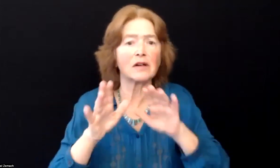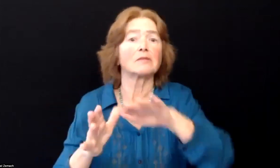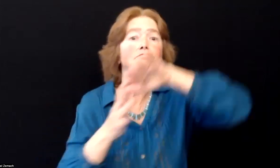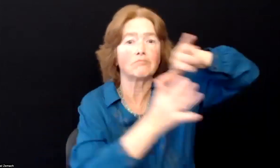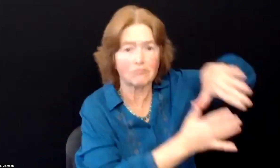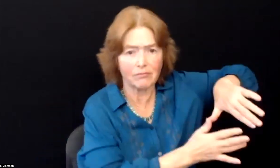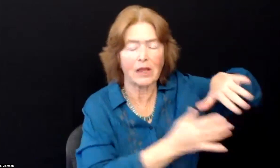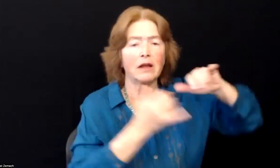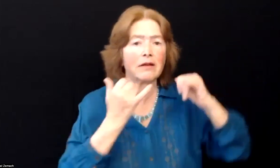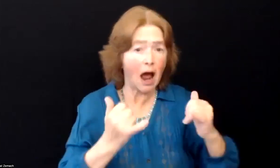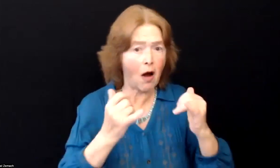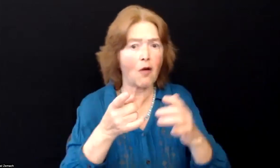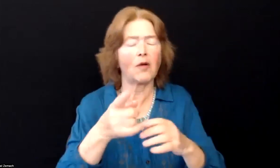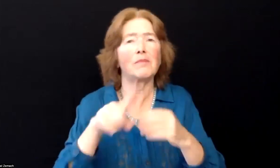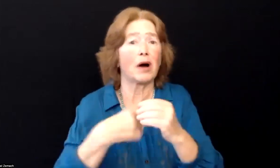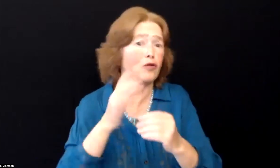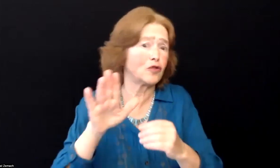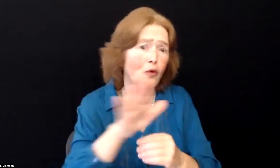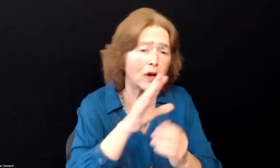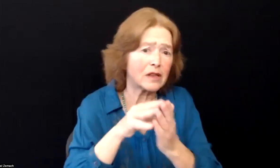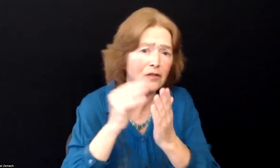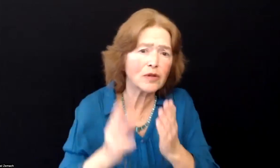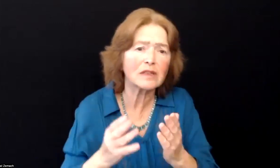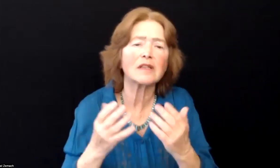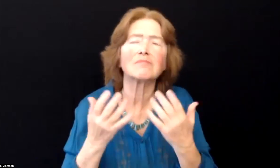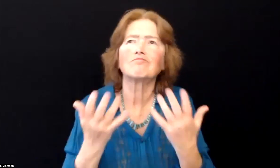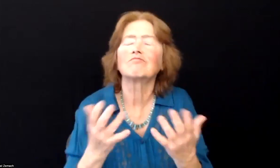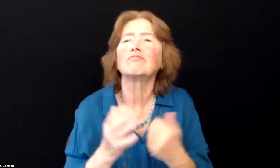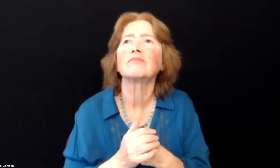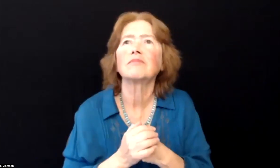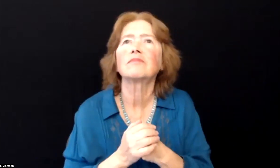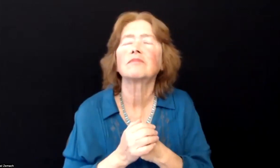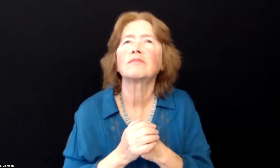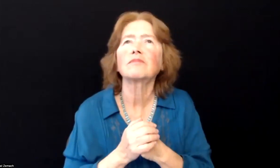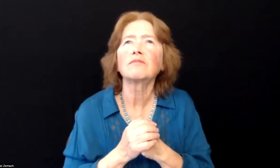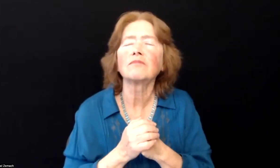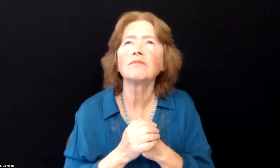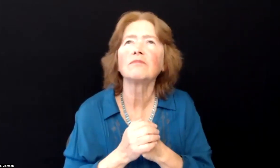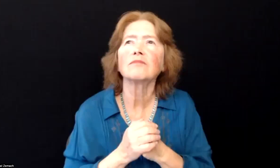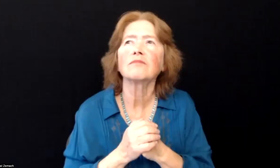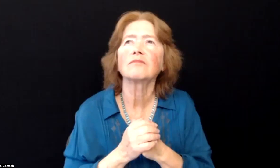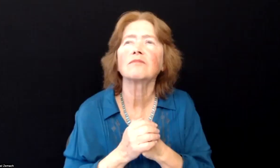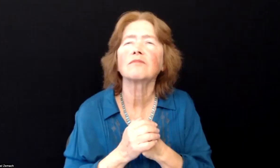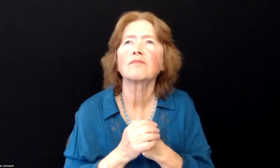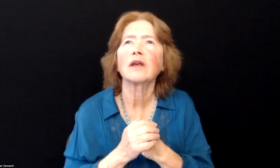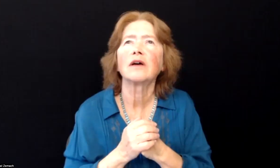Bay Area. So those are challenges, but setting that aside, as far as your students go,